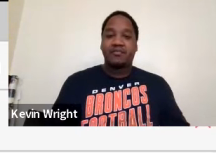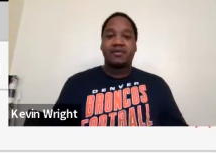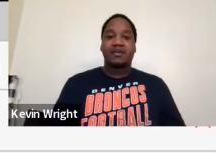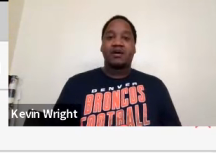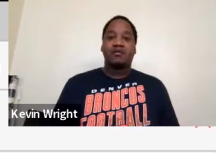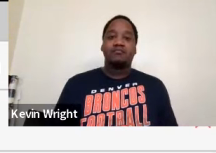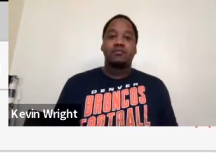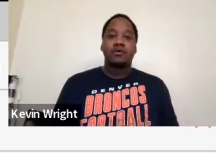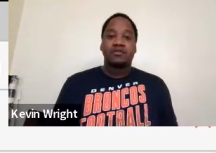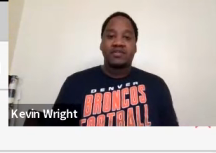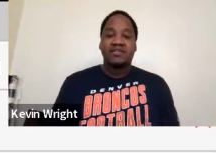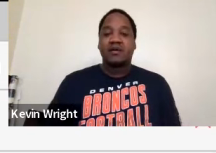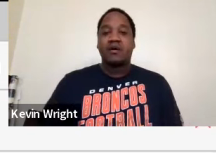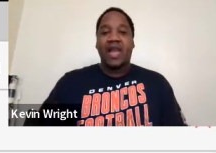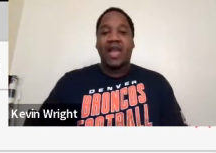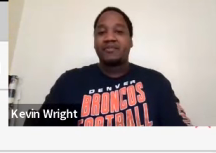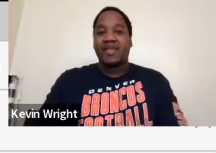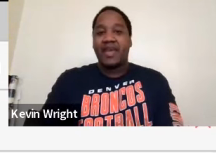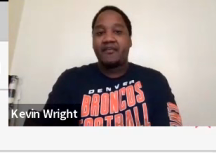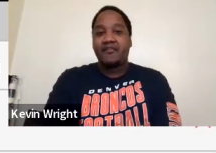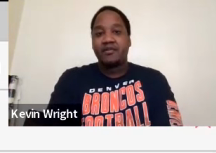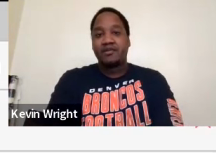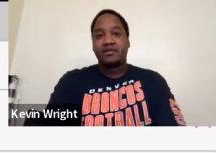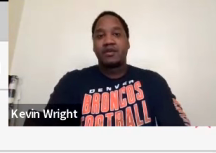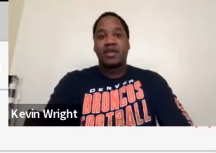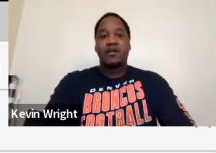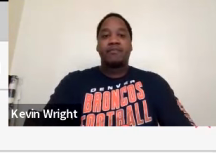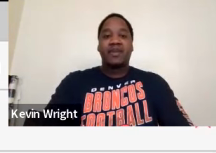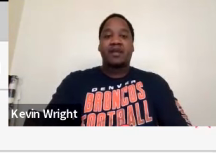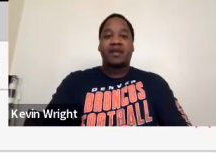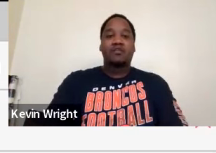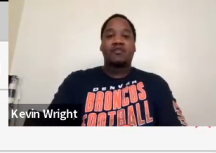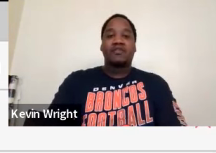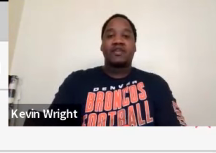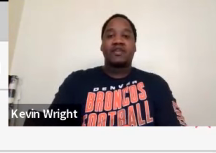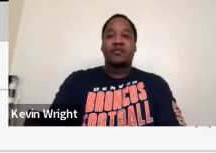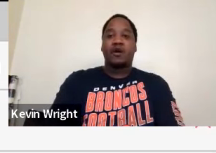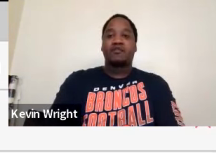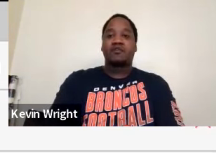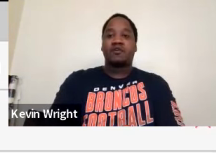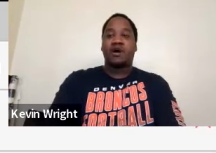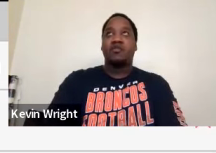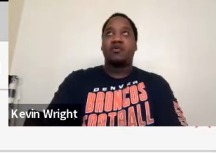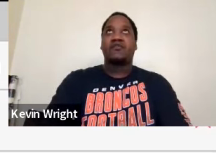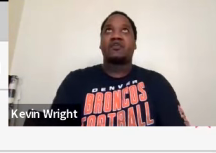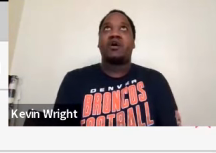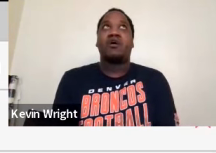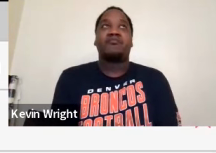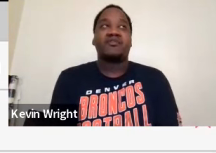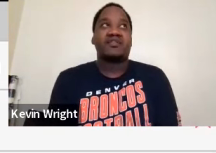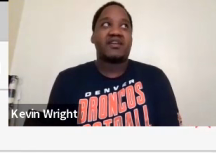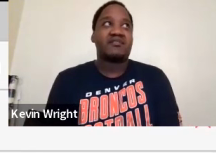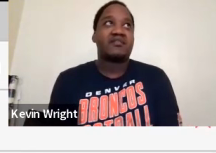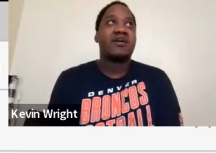So pretty much so this is all I pretty much have. And based, I also just said that we also are looking for call